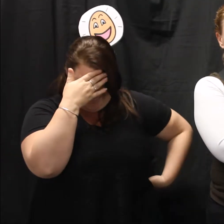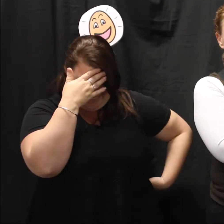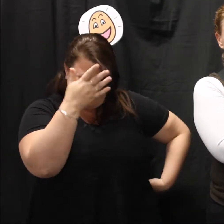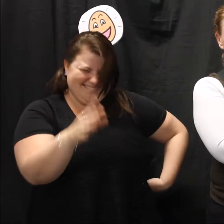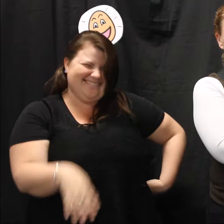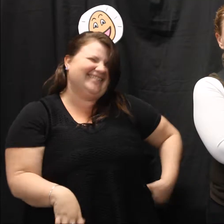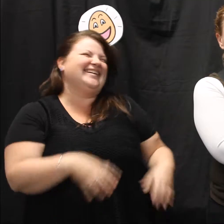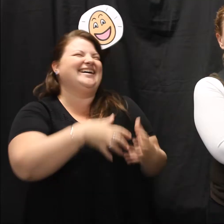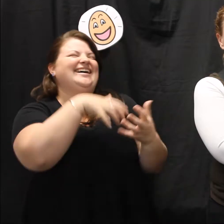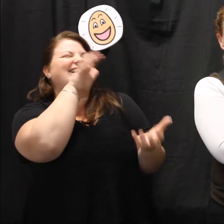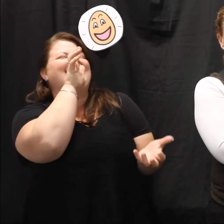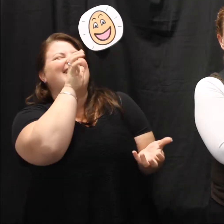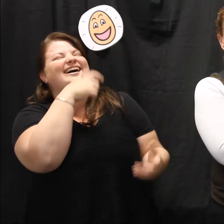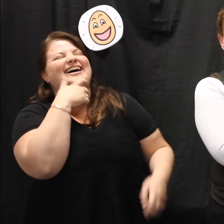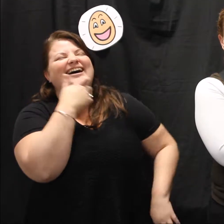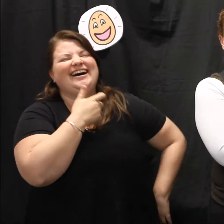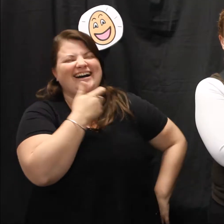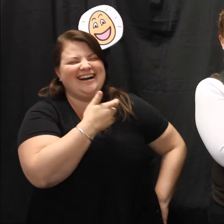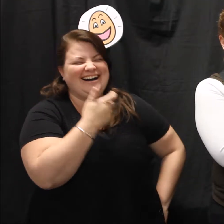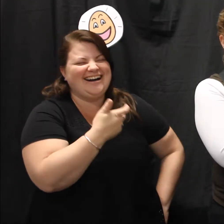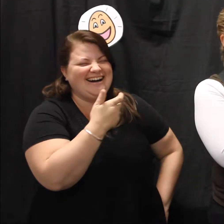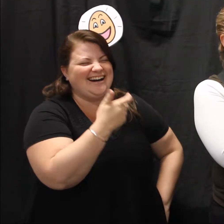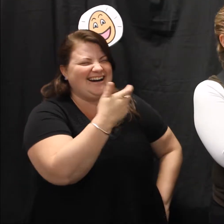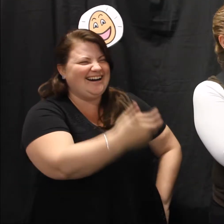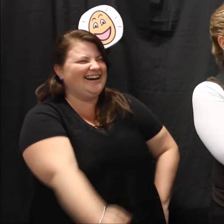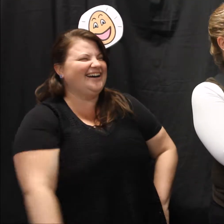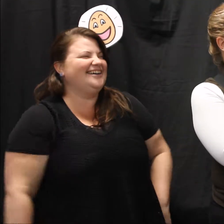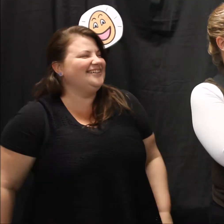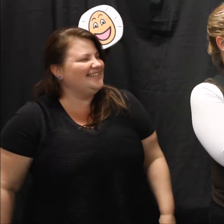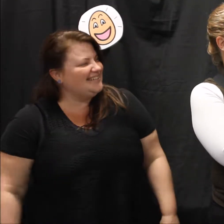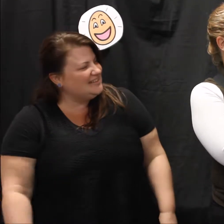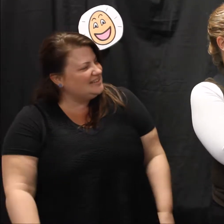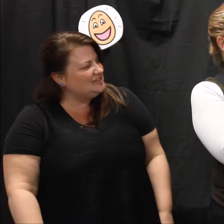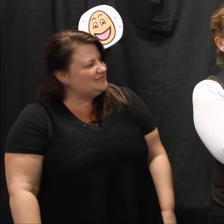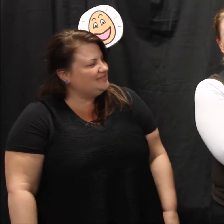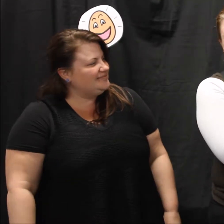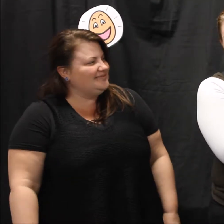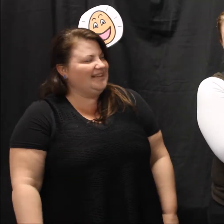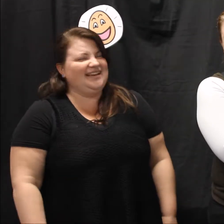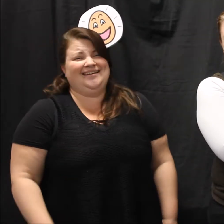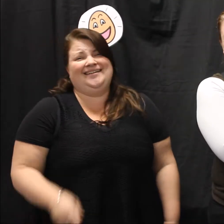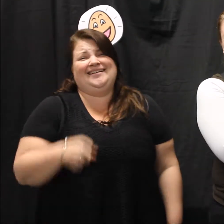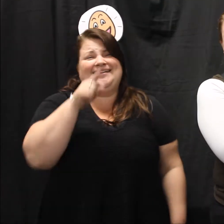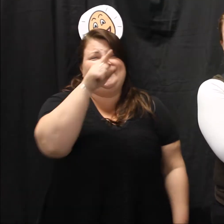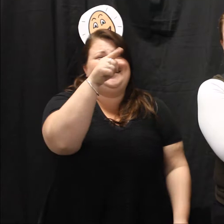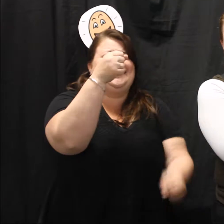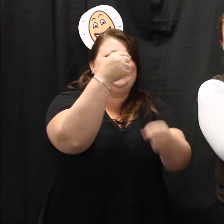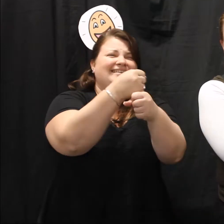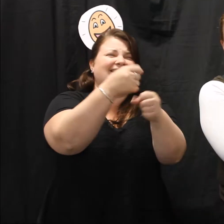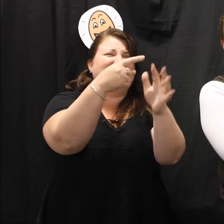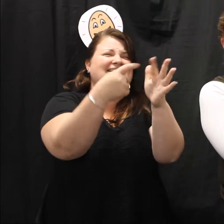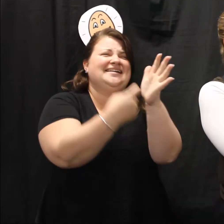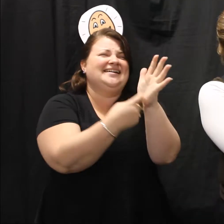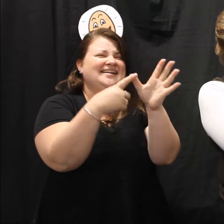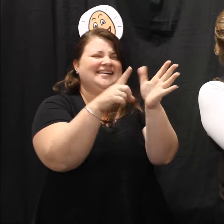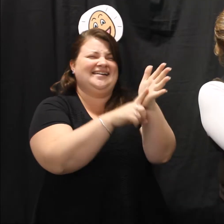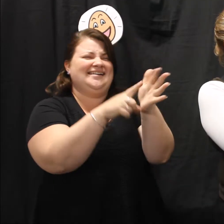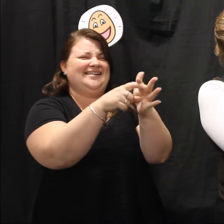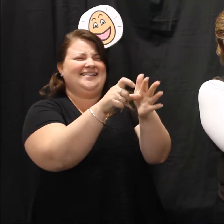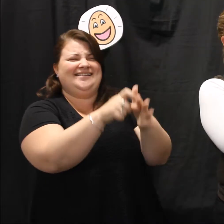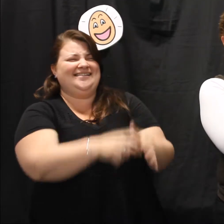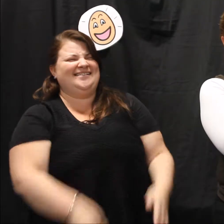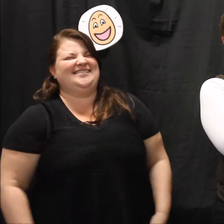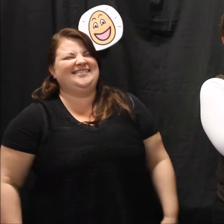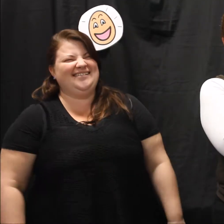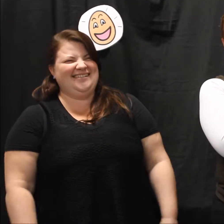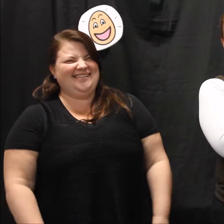soon began to roar. "Hey, look at clumsy Gerald!"